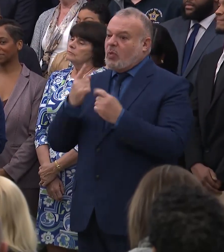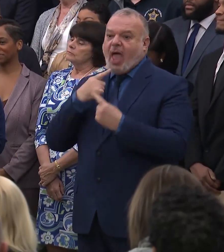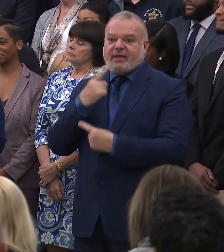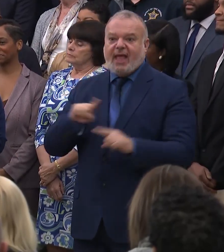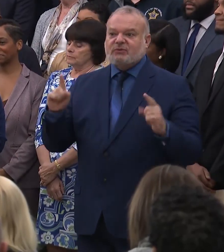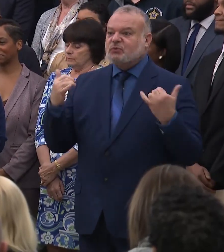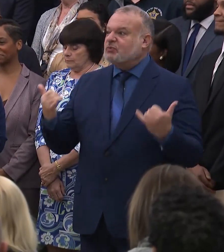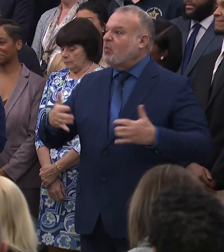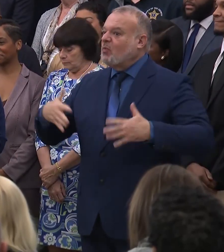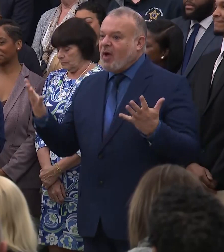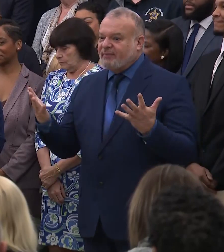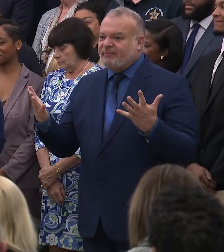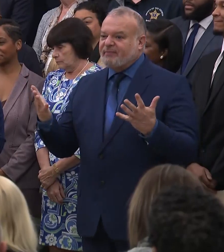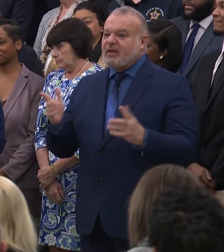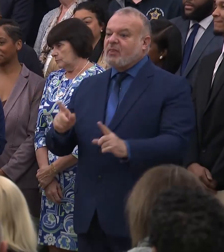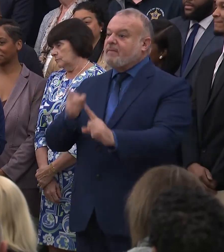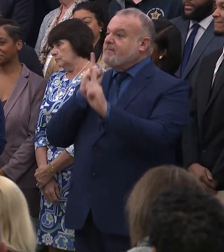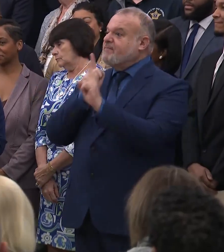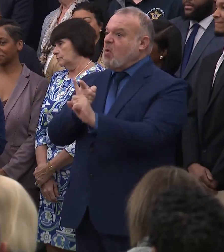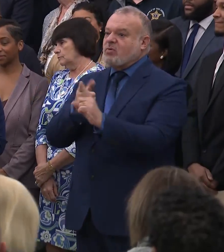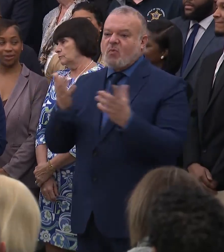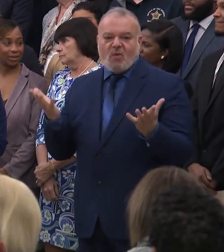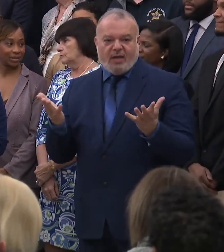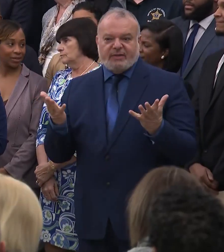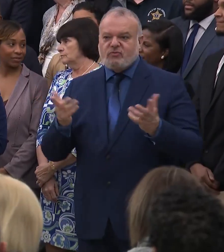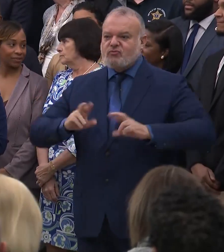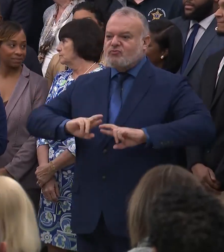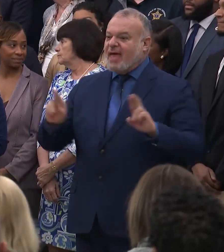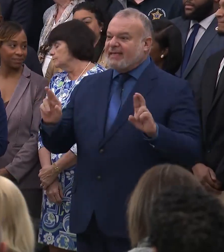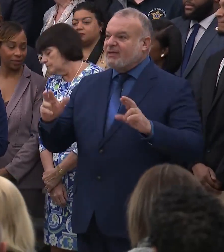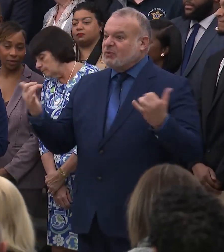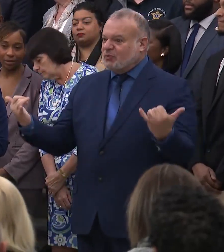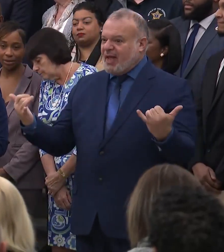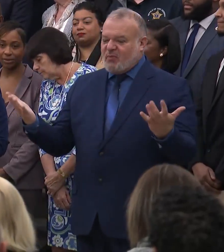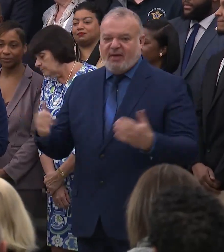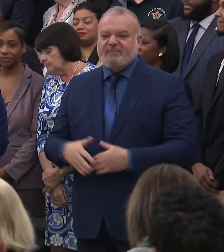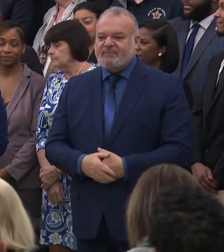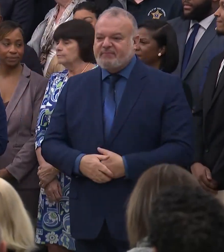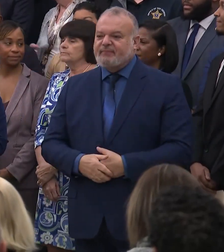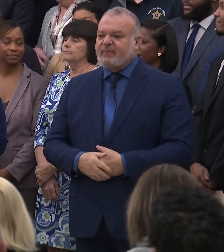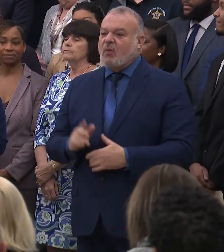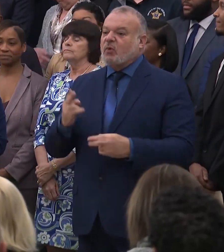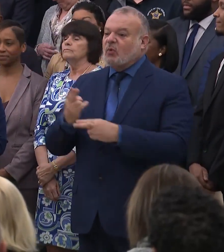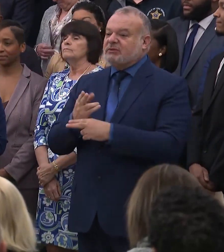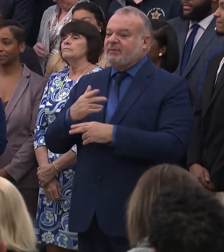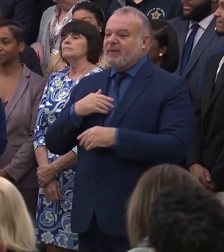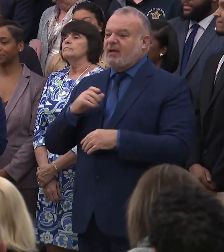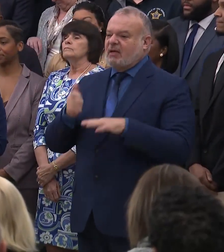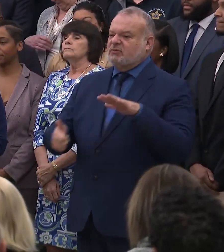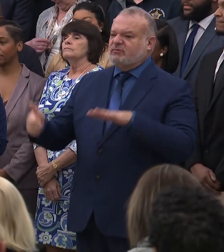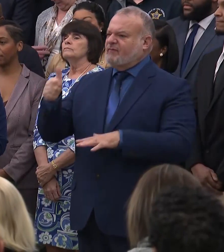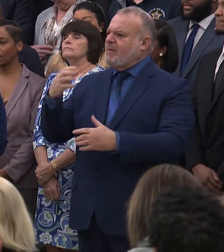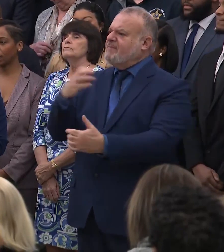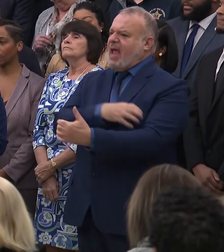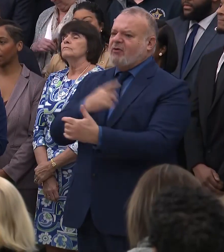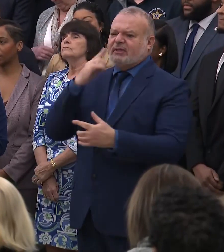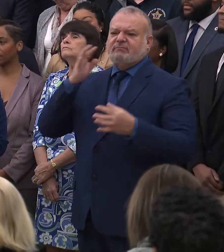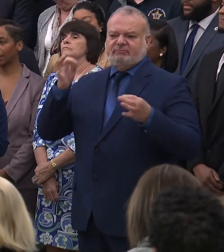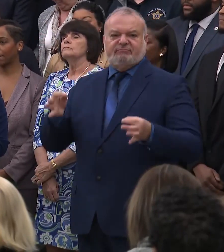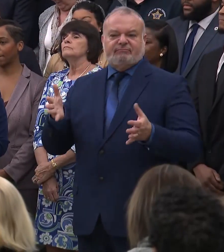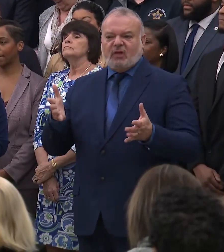point. Today, I am exercising my executive power as governor under the Massachusetts